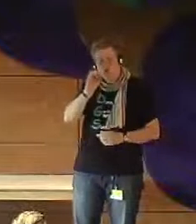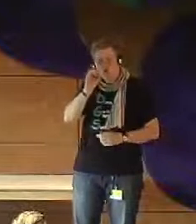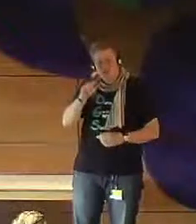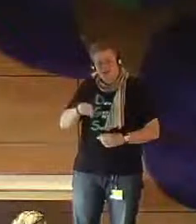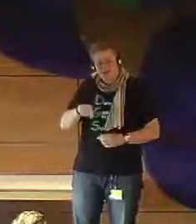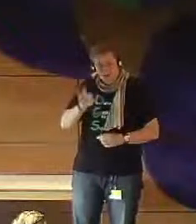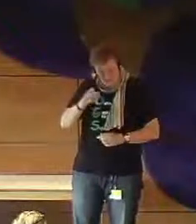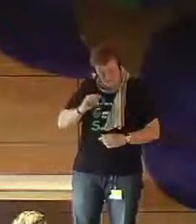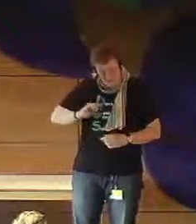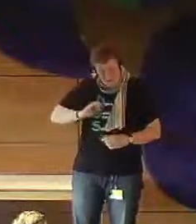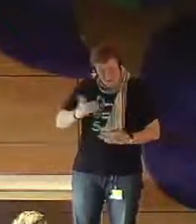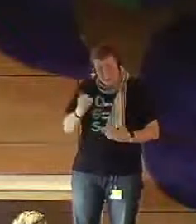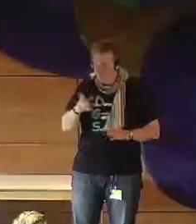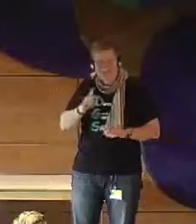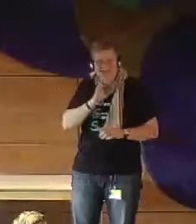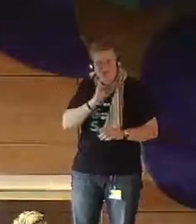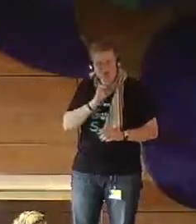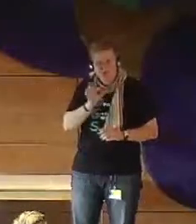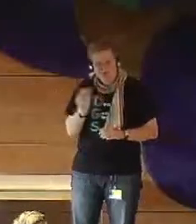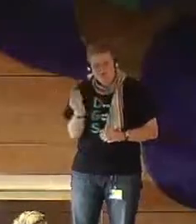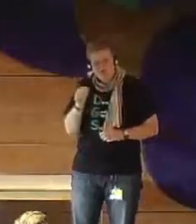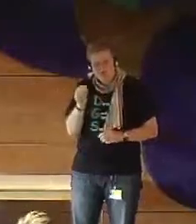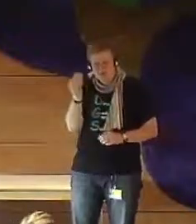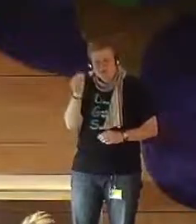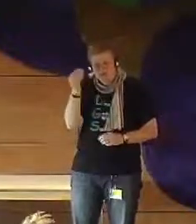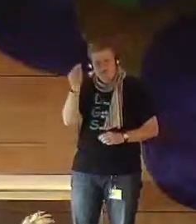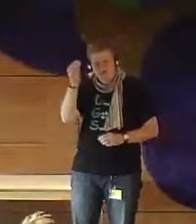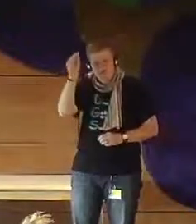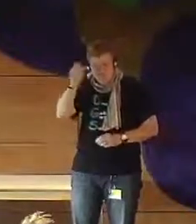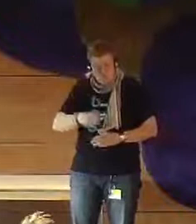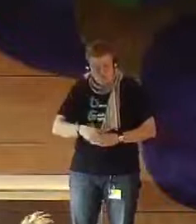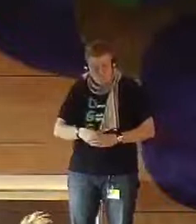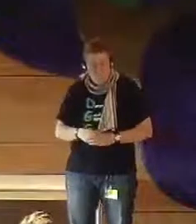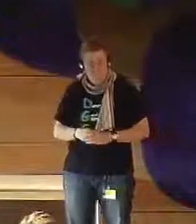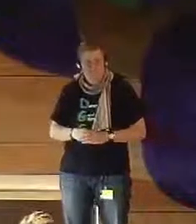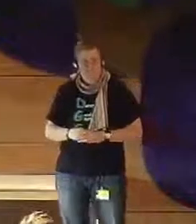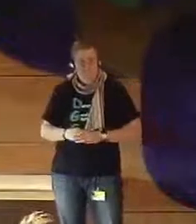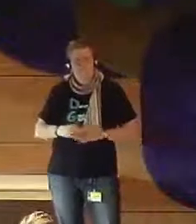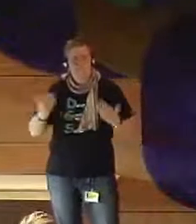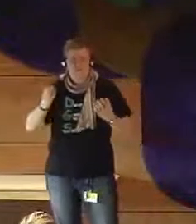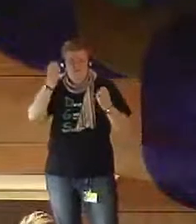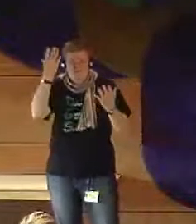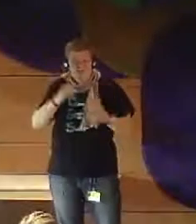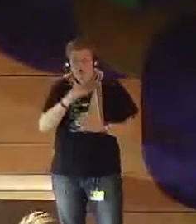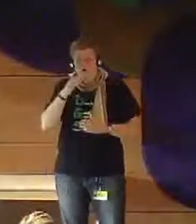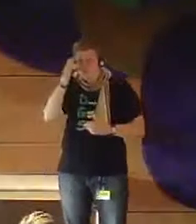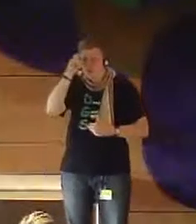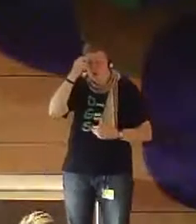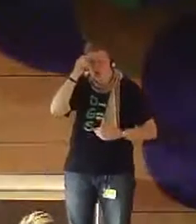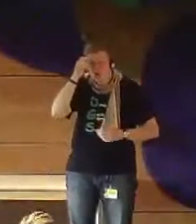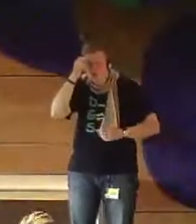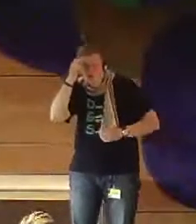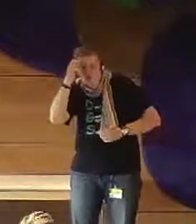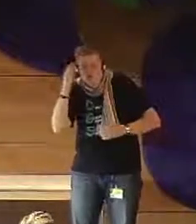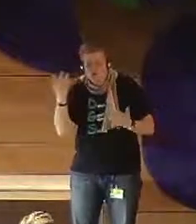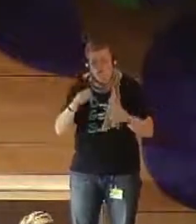reason for worrying too much about puberty? Because there are concerns. So